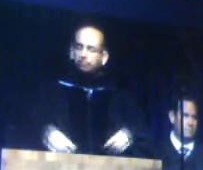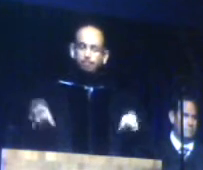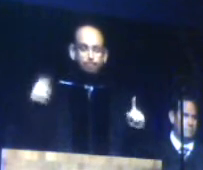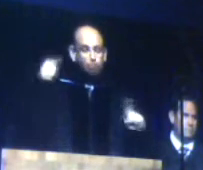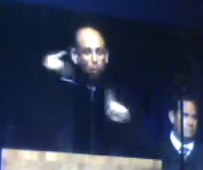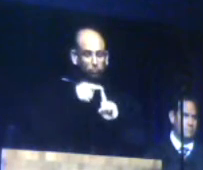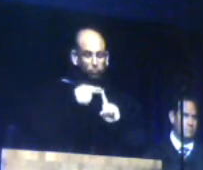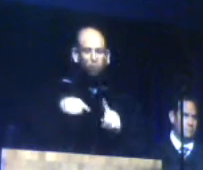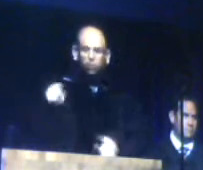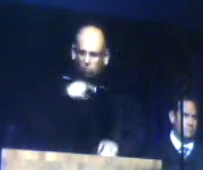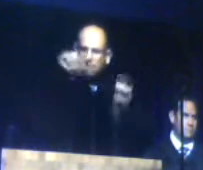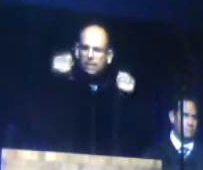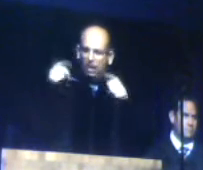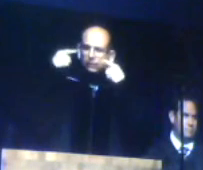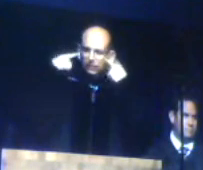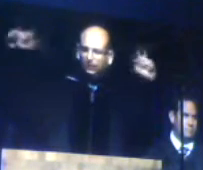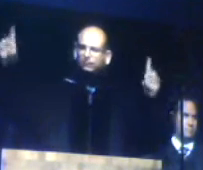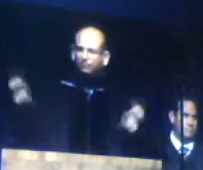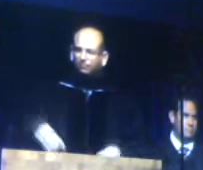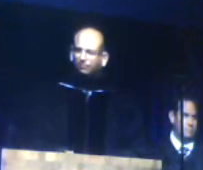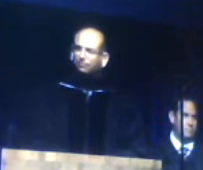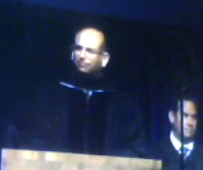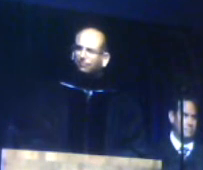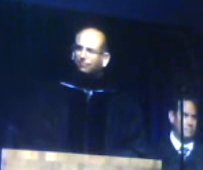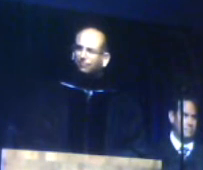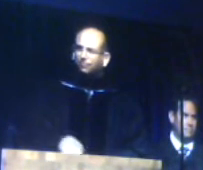There is unfairness, but you can succeed.